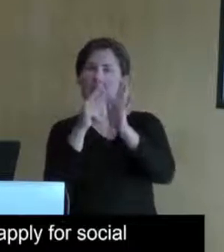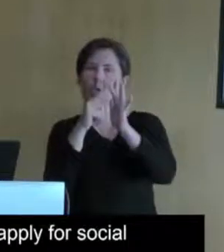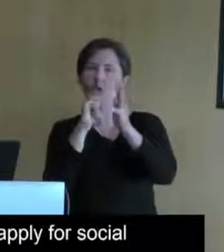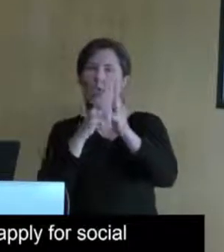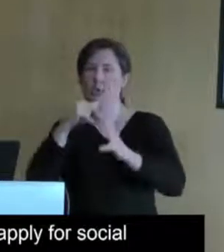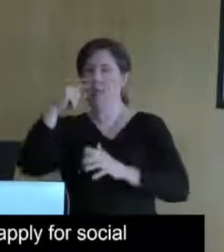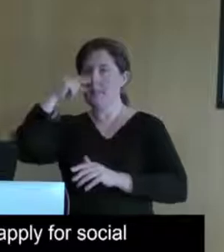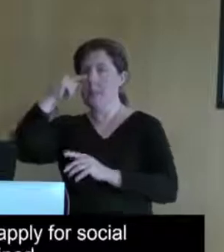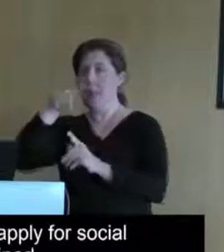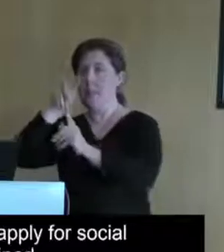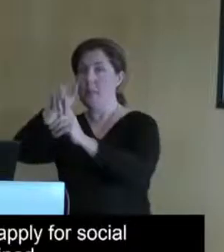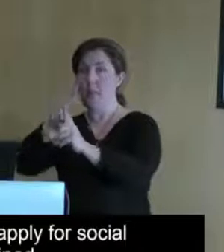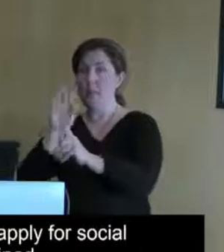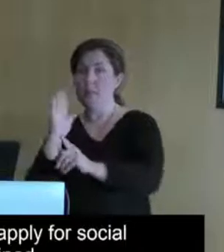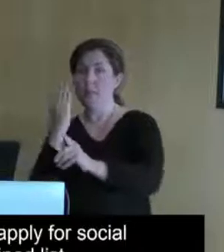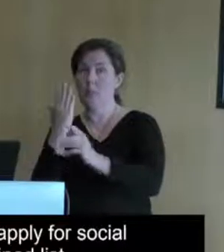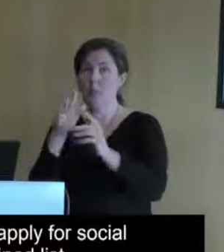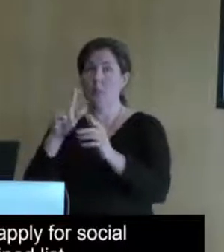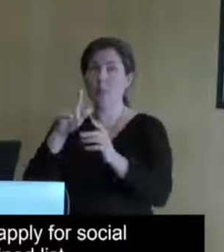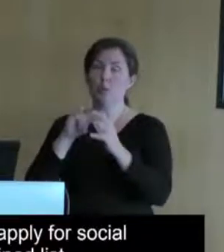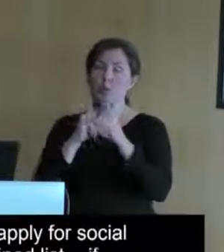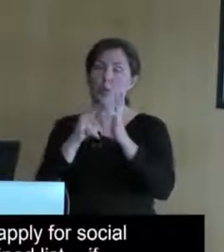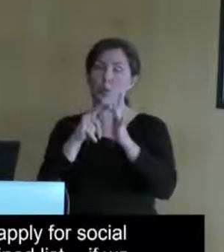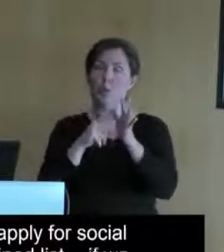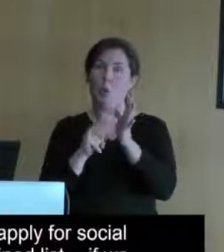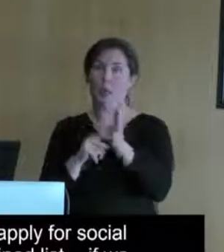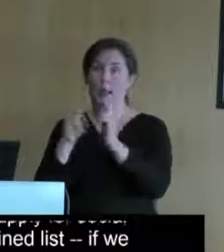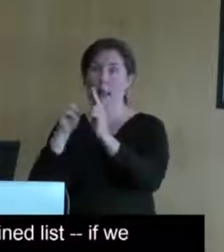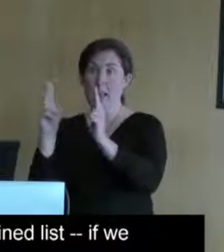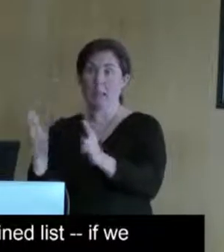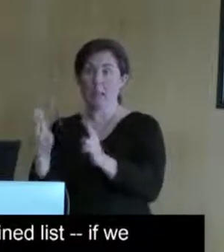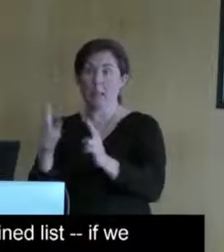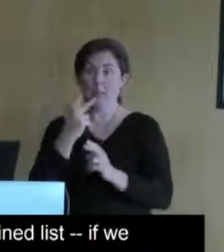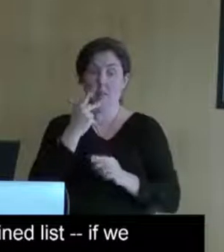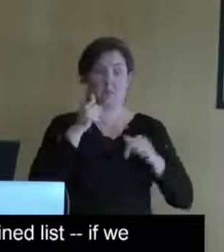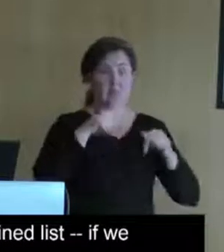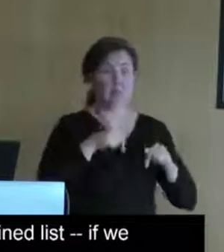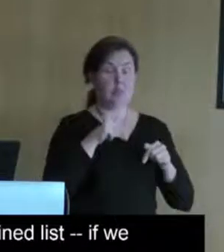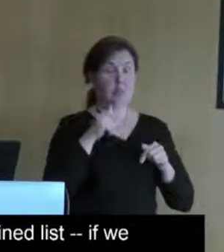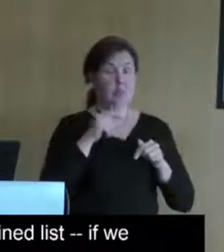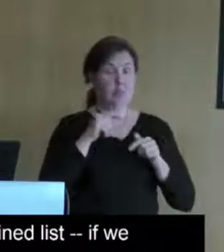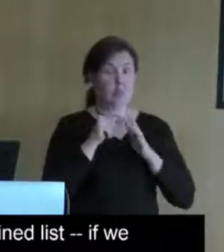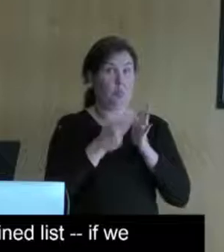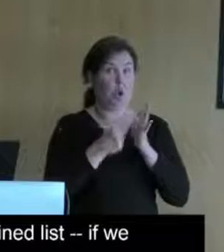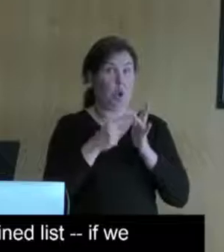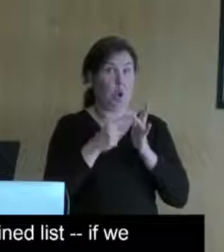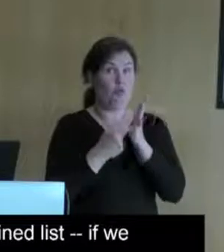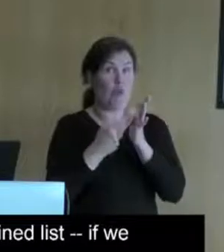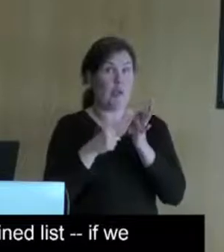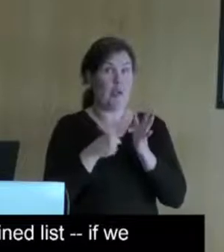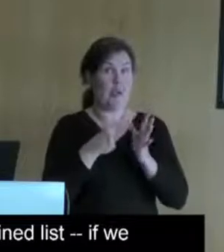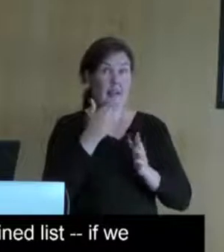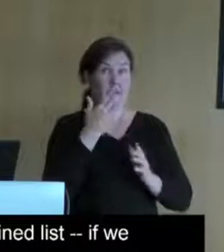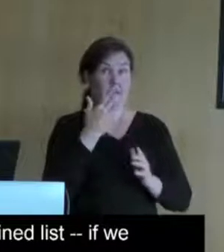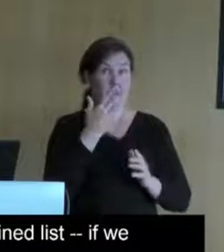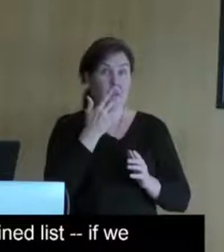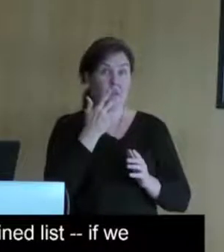comment is that New South Wales estimations of how many NDIS clients will apply